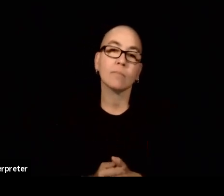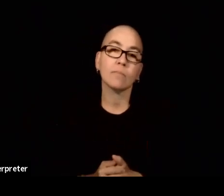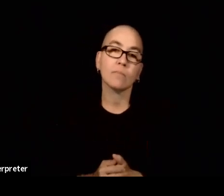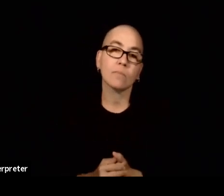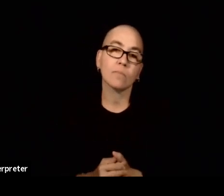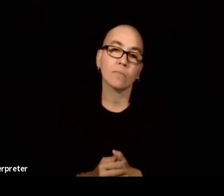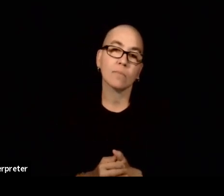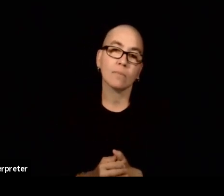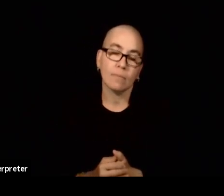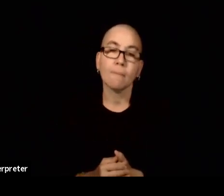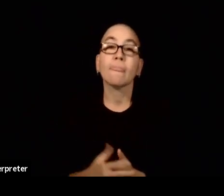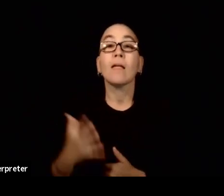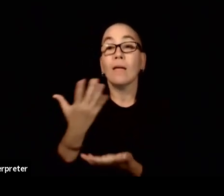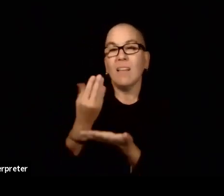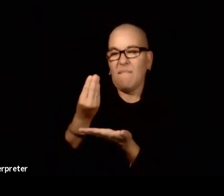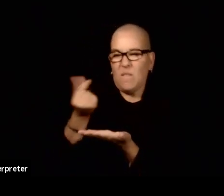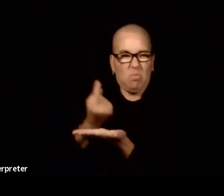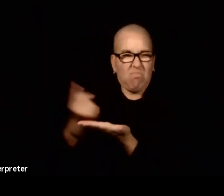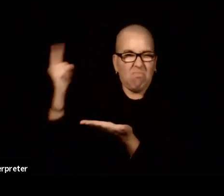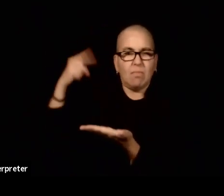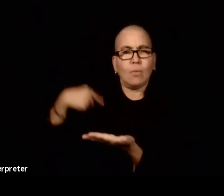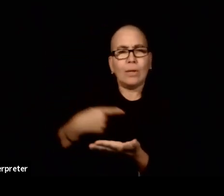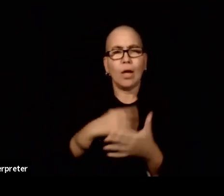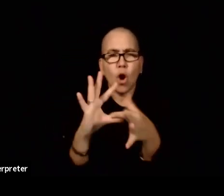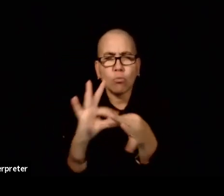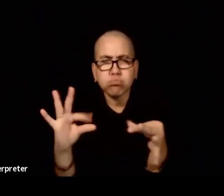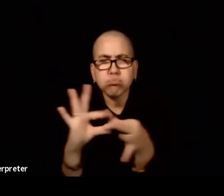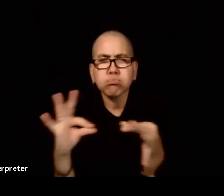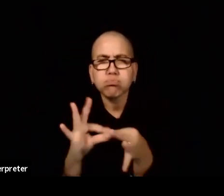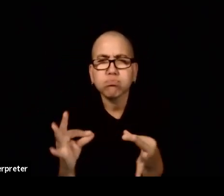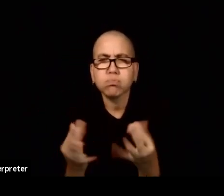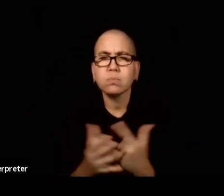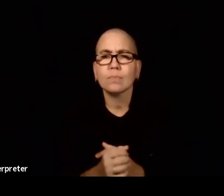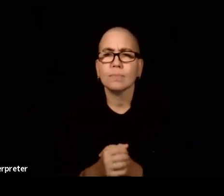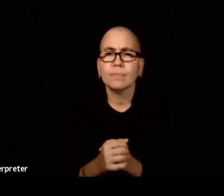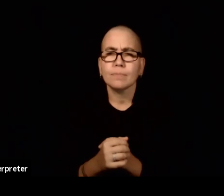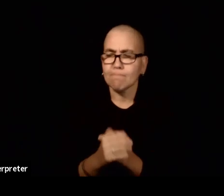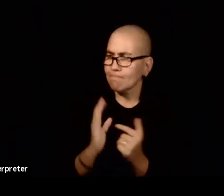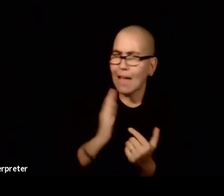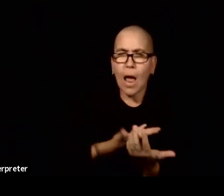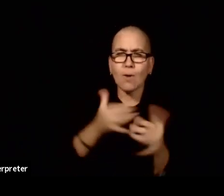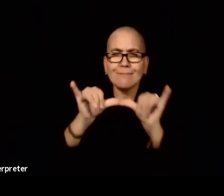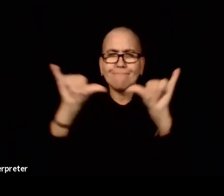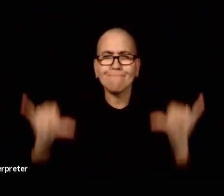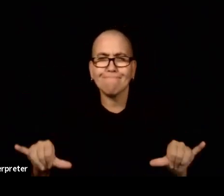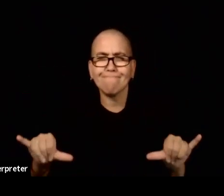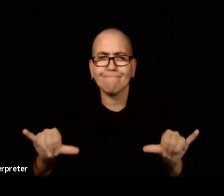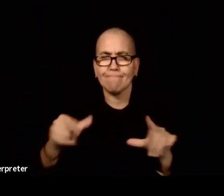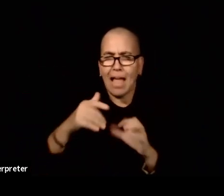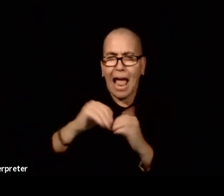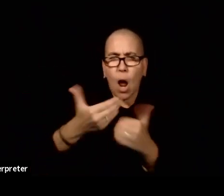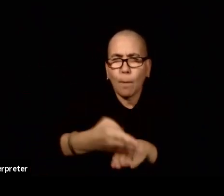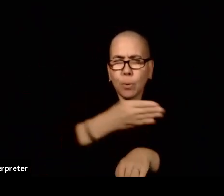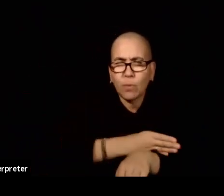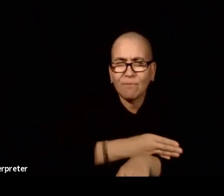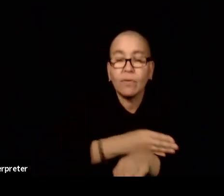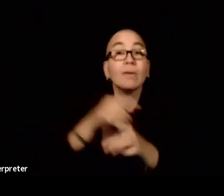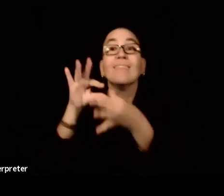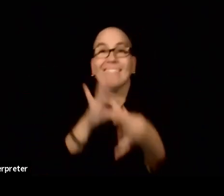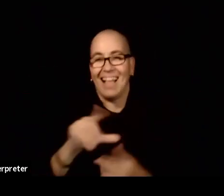before about the systematic improvements that have been made in the long-term care sector on